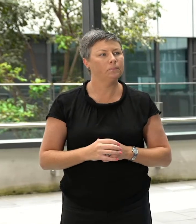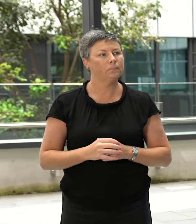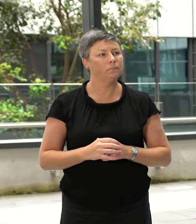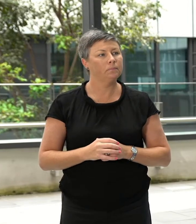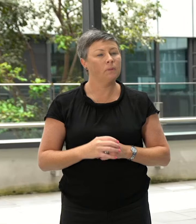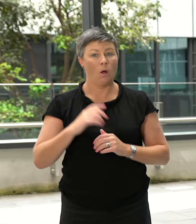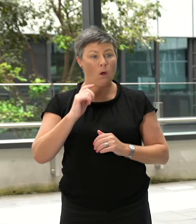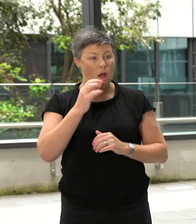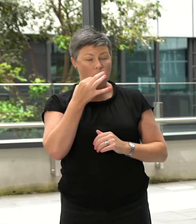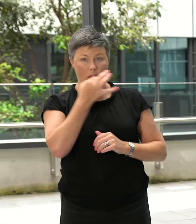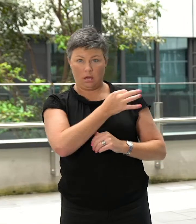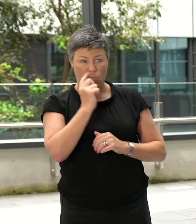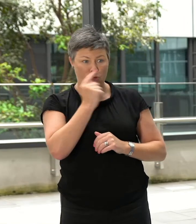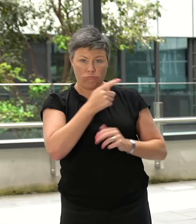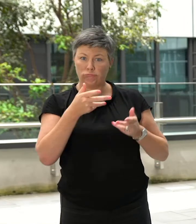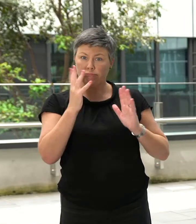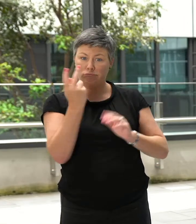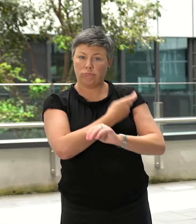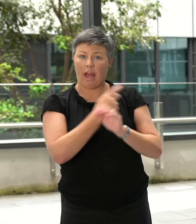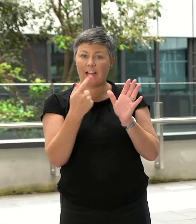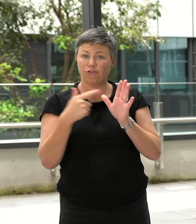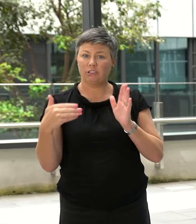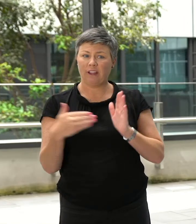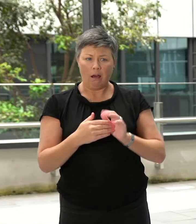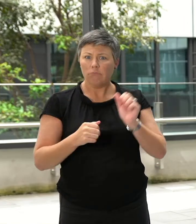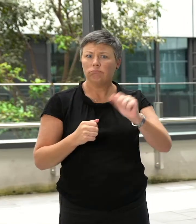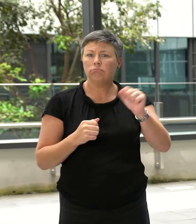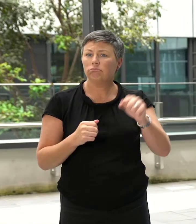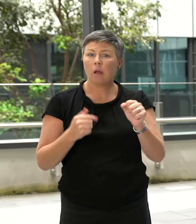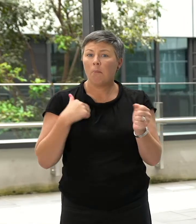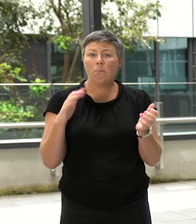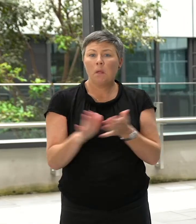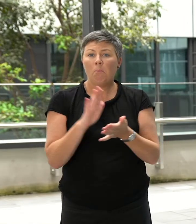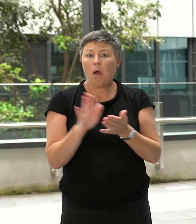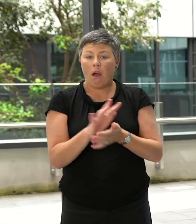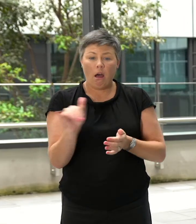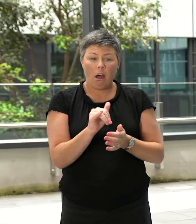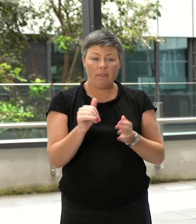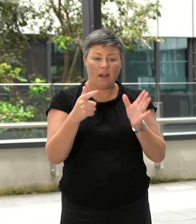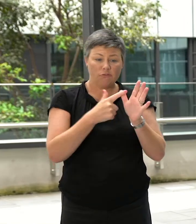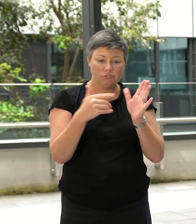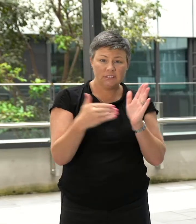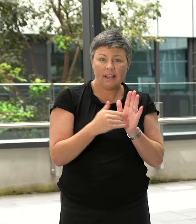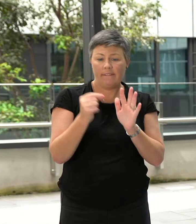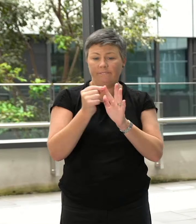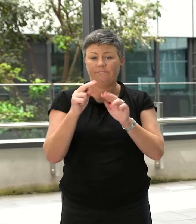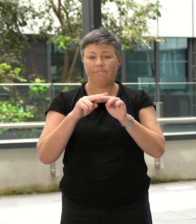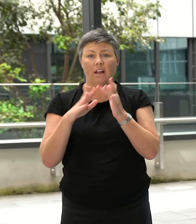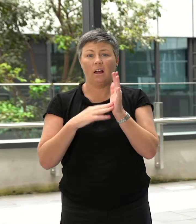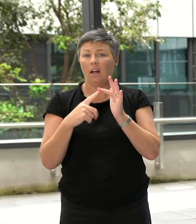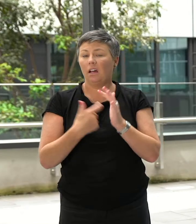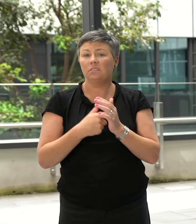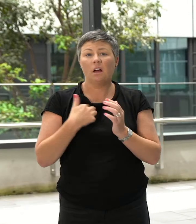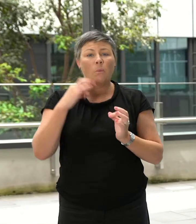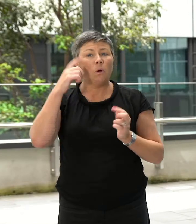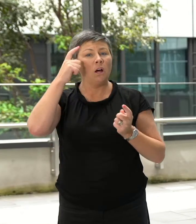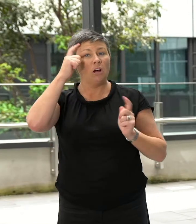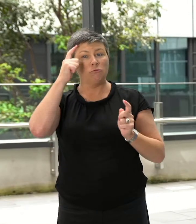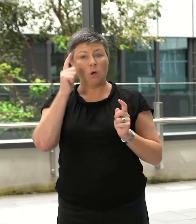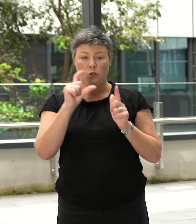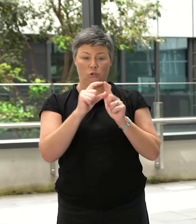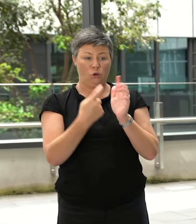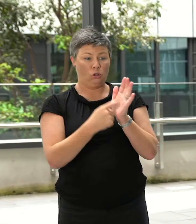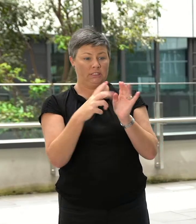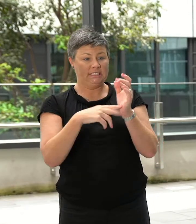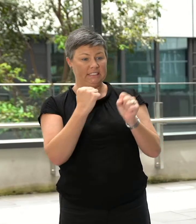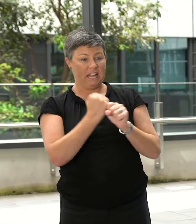Sure. Like the Health Minister said, I am more than happy to receive either of the two vaccines. Whatever Dr. Young recommends,